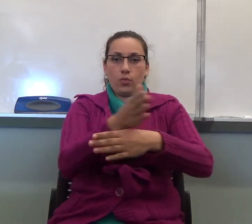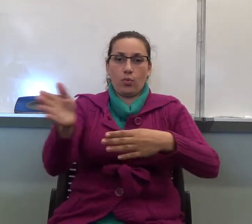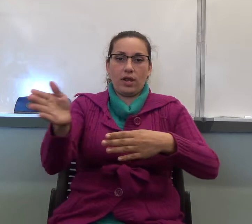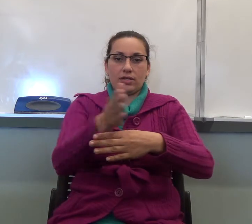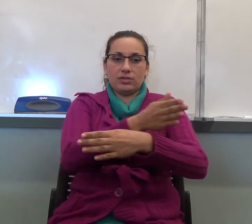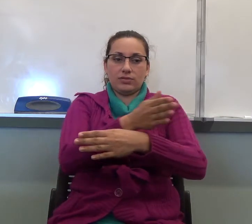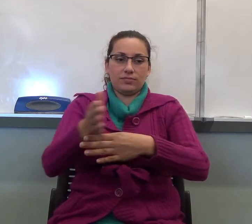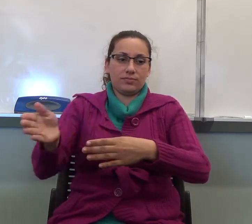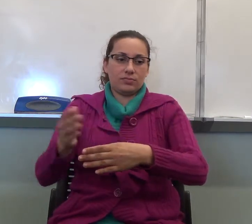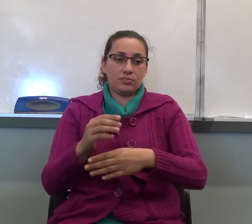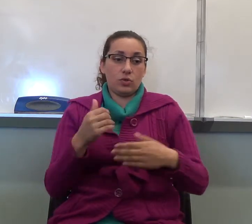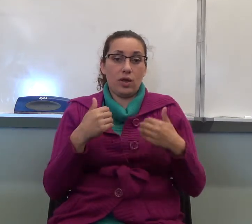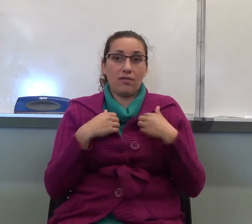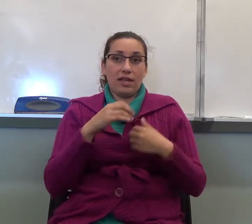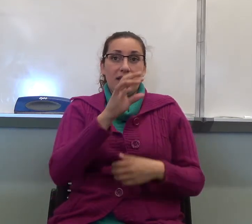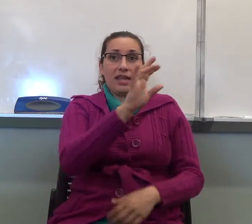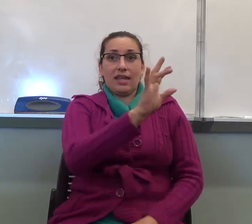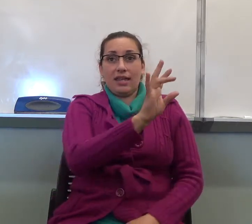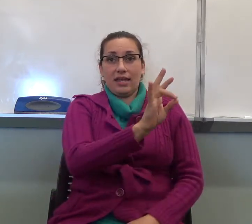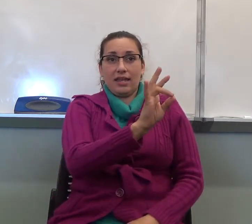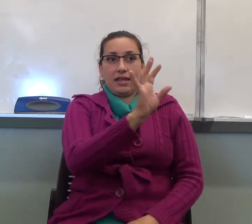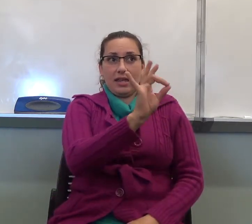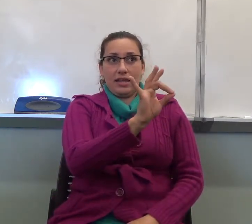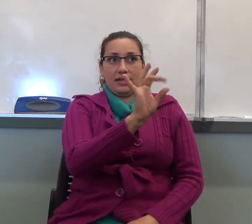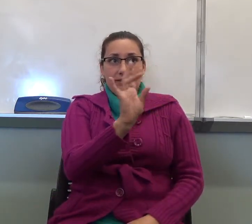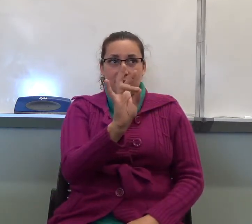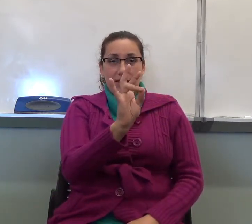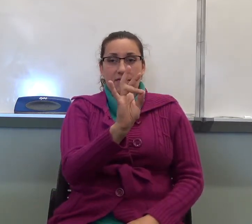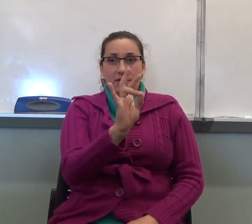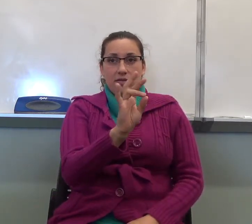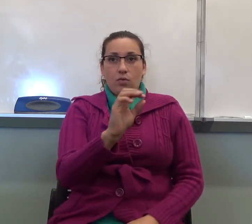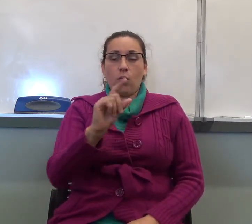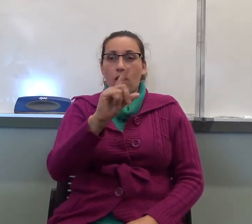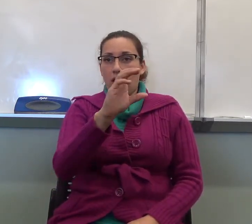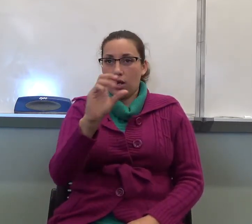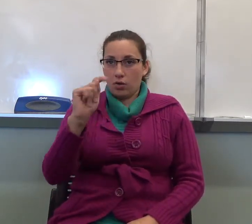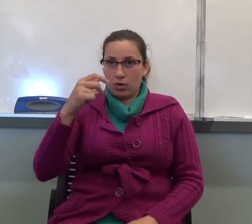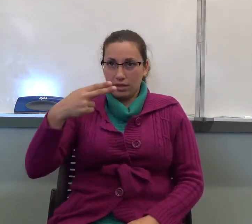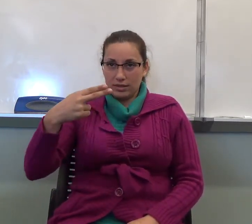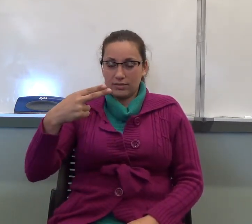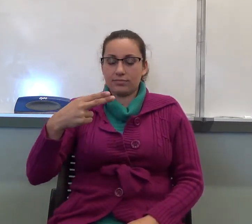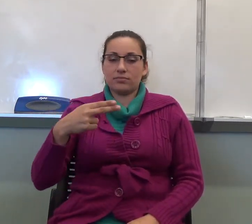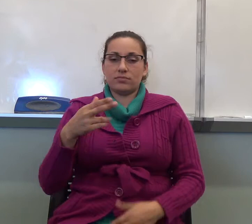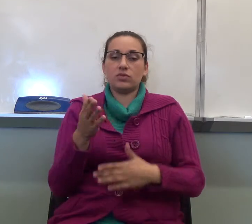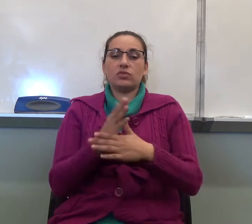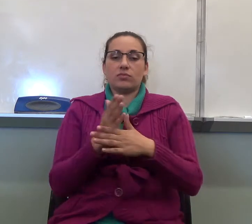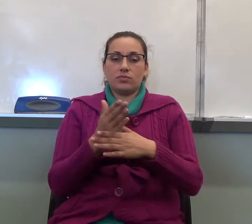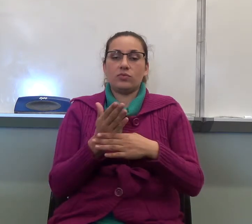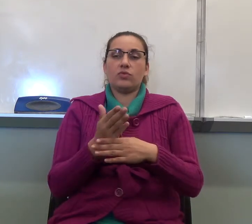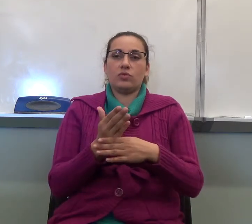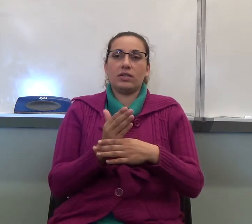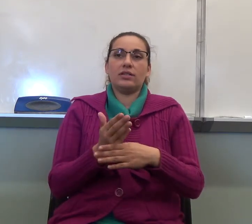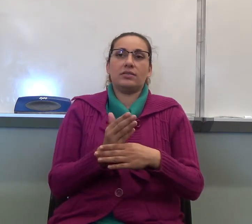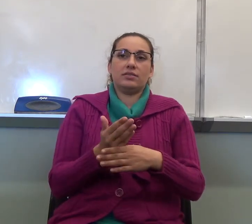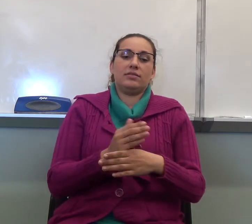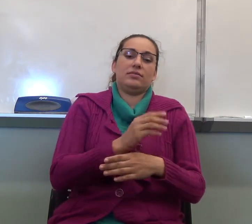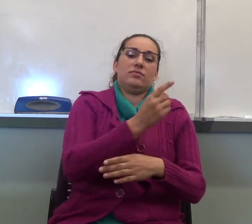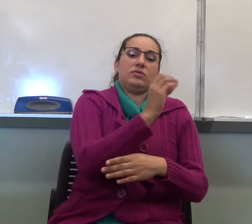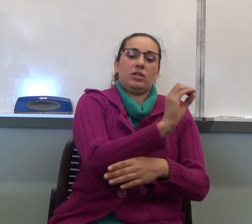That's 87 hundredths, and that is a number between 0 and 1, so that's okay. It's what's called a proper fraction. Numerator is